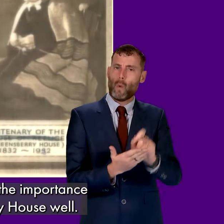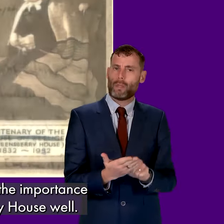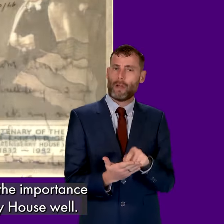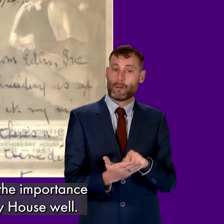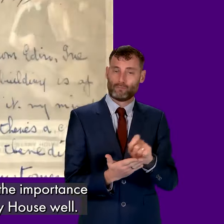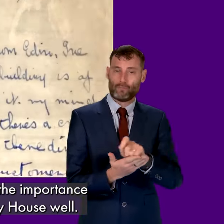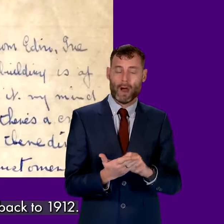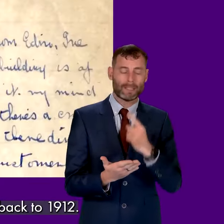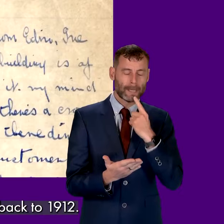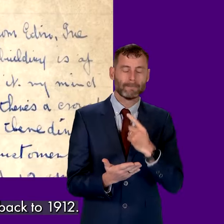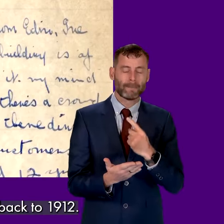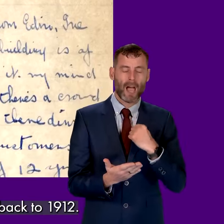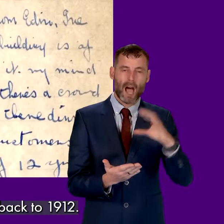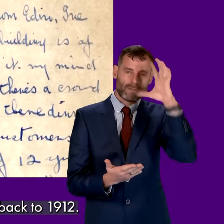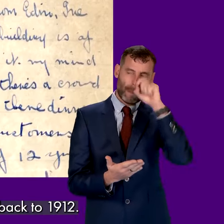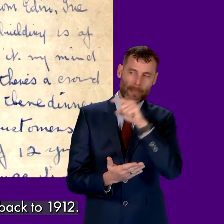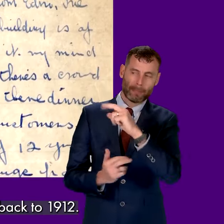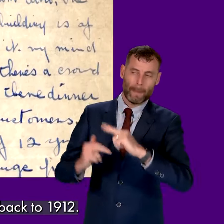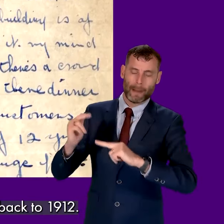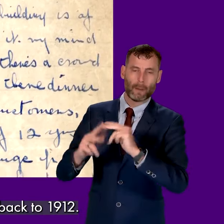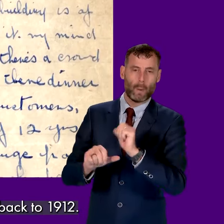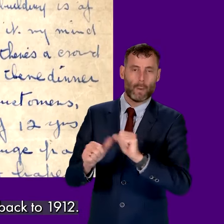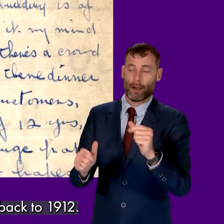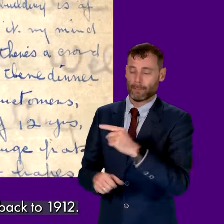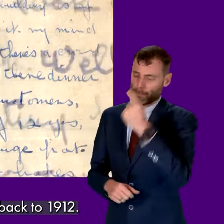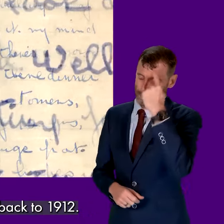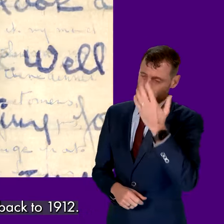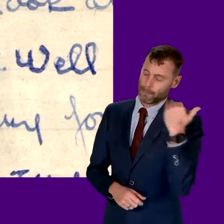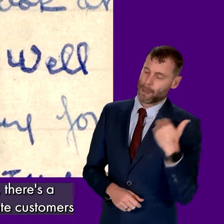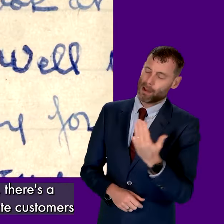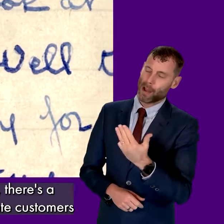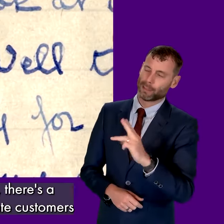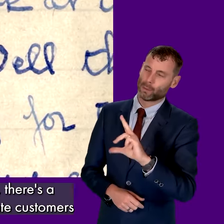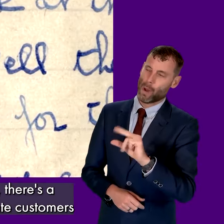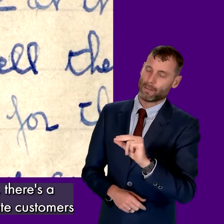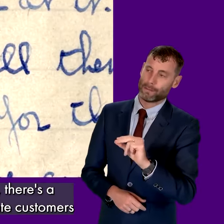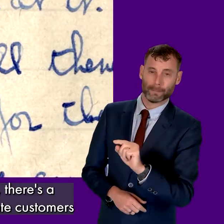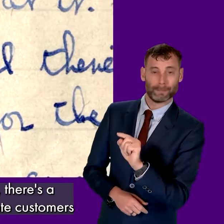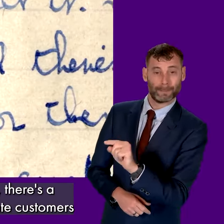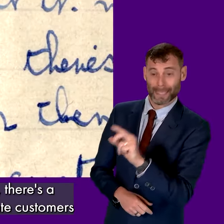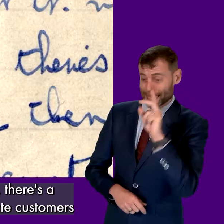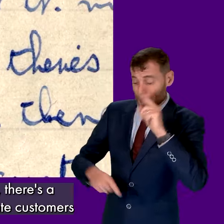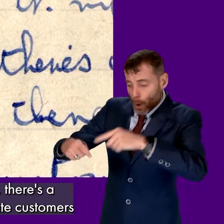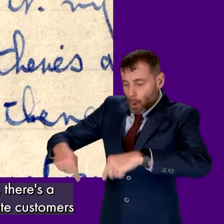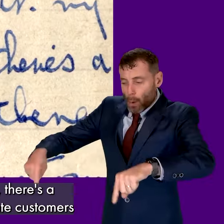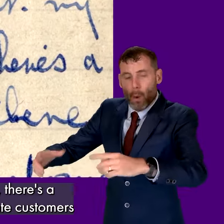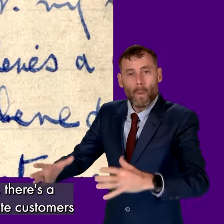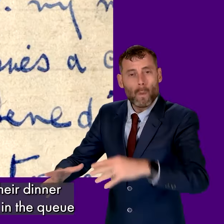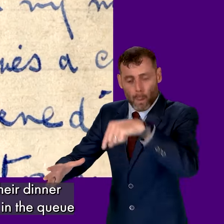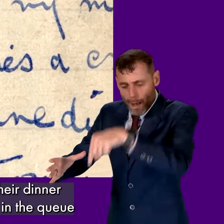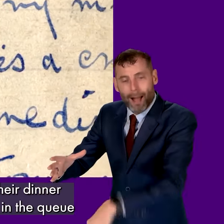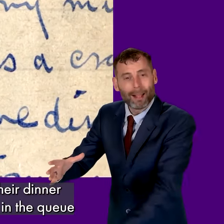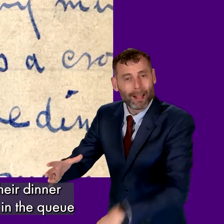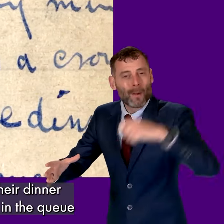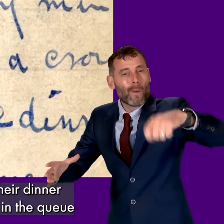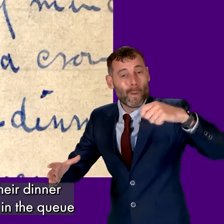well. My mind goes back to 1912. By the well there's a crowd of private customers